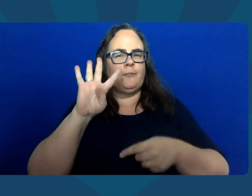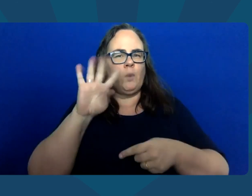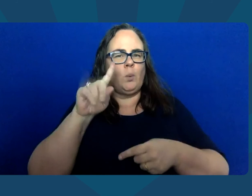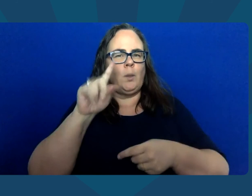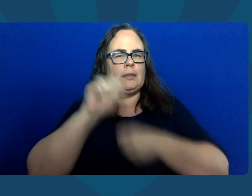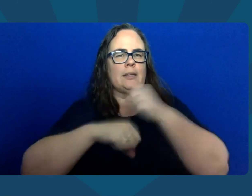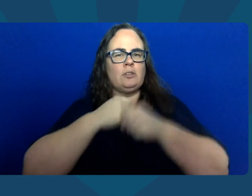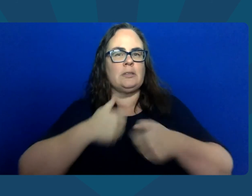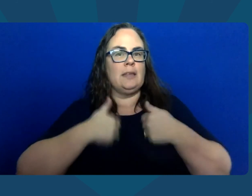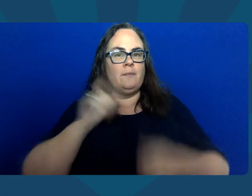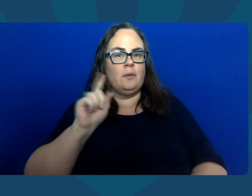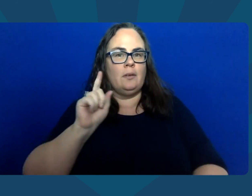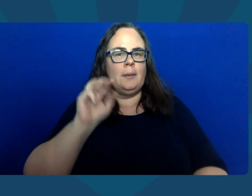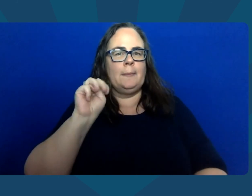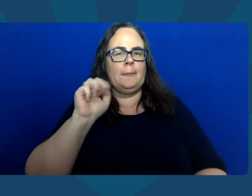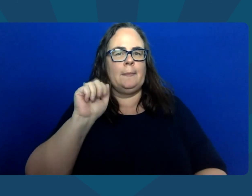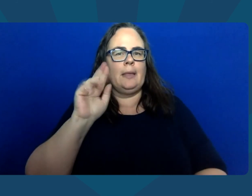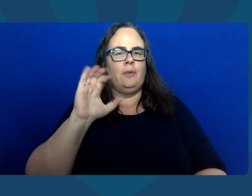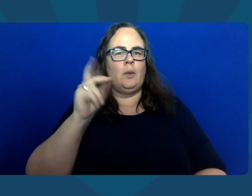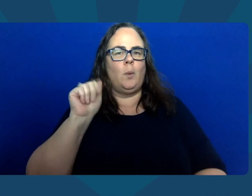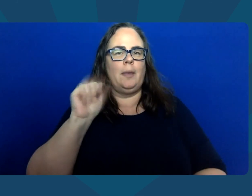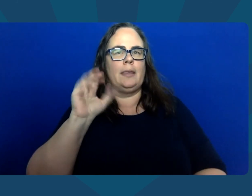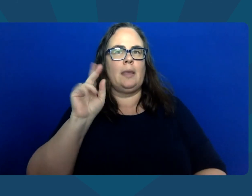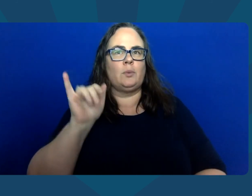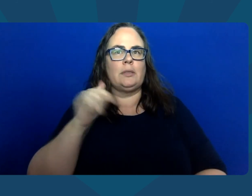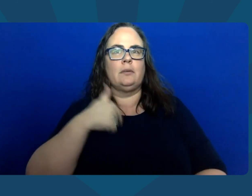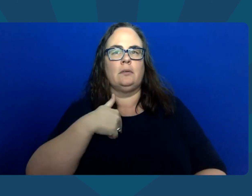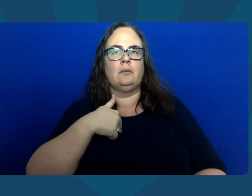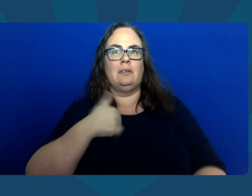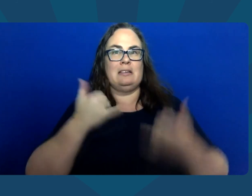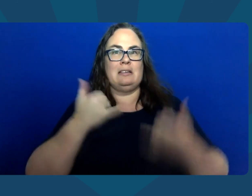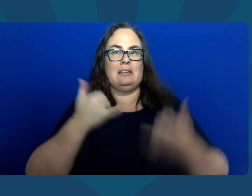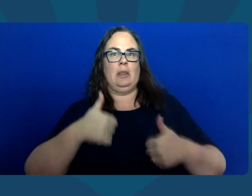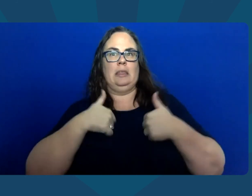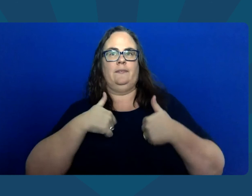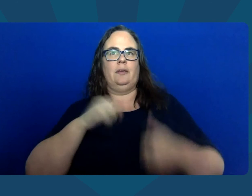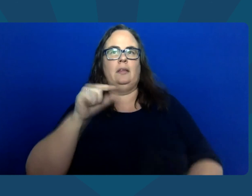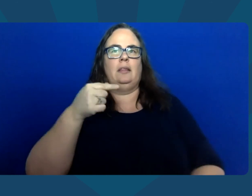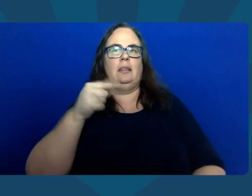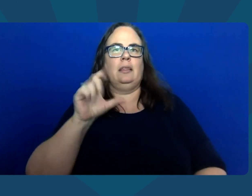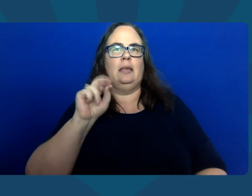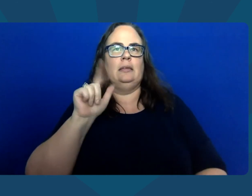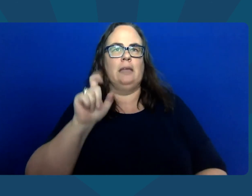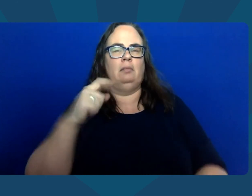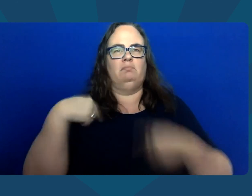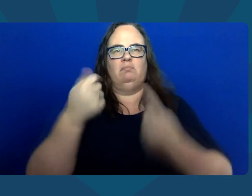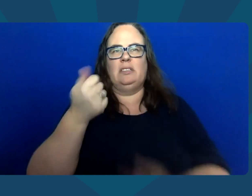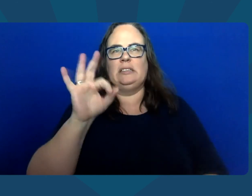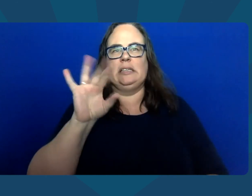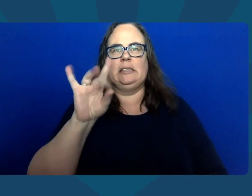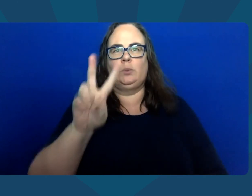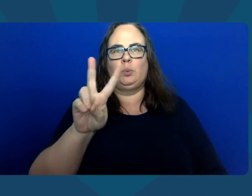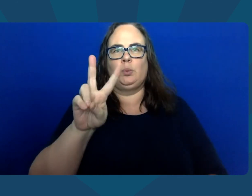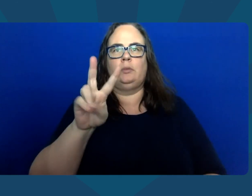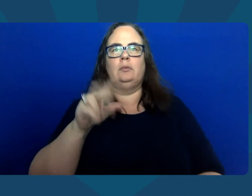I am a 41-year resident of Maricopa County, currently living in Glendale since